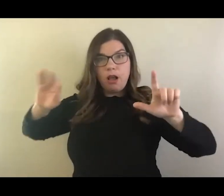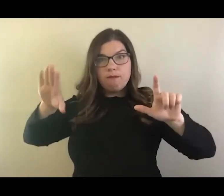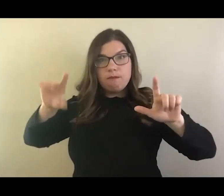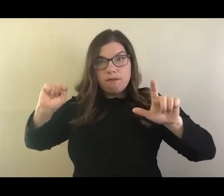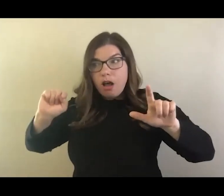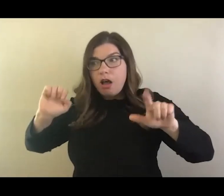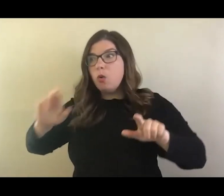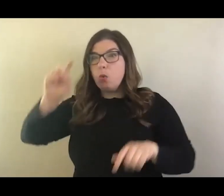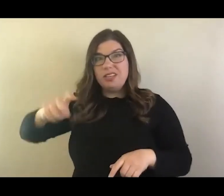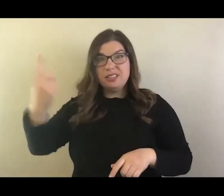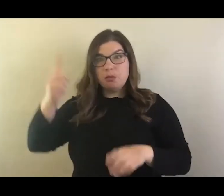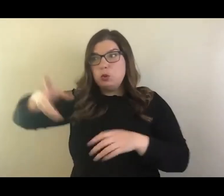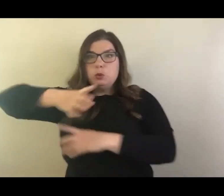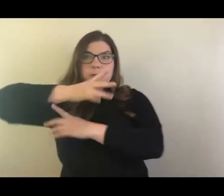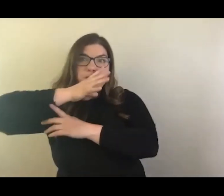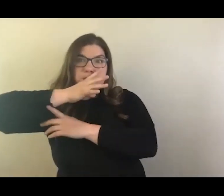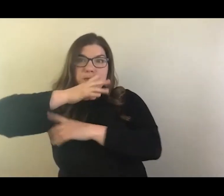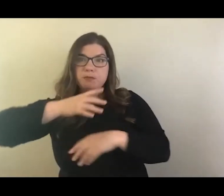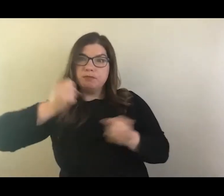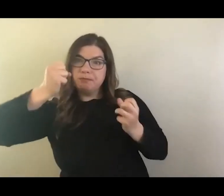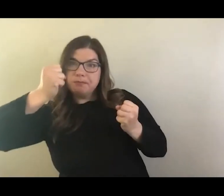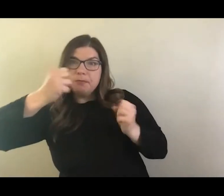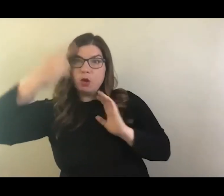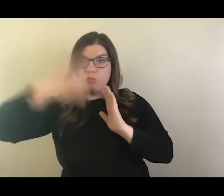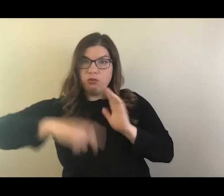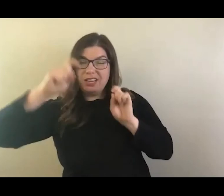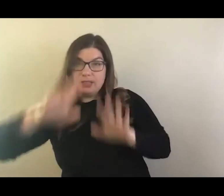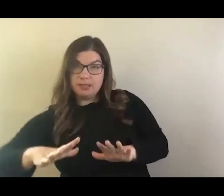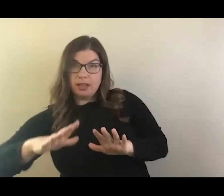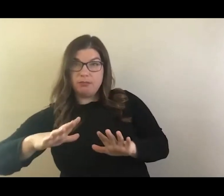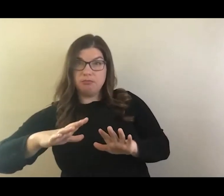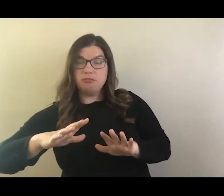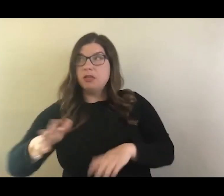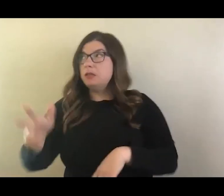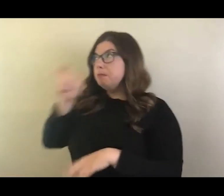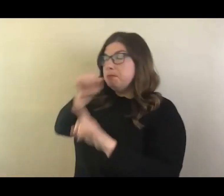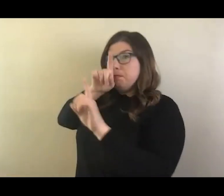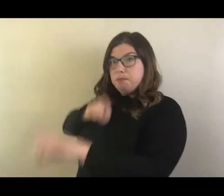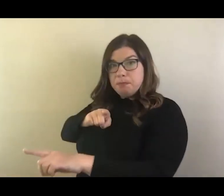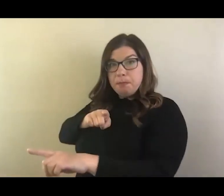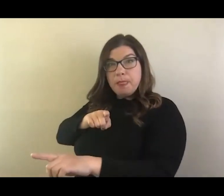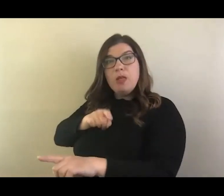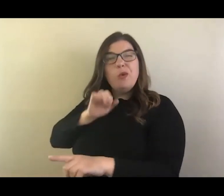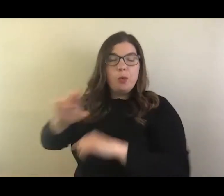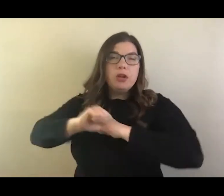in a larger font. Some documentation provides for extra time for exams.